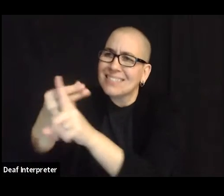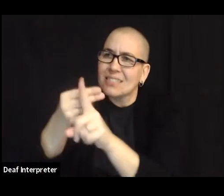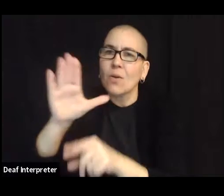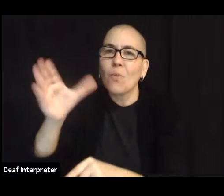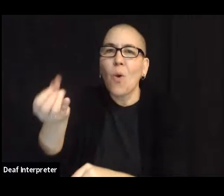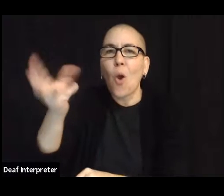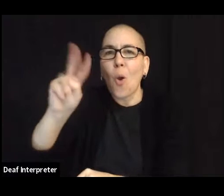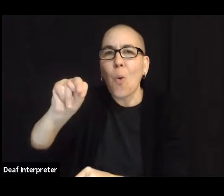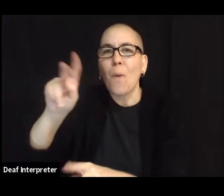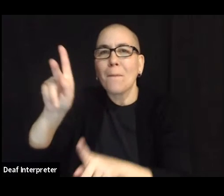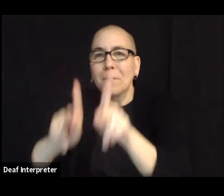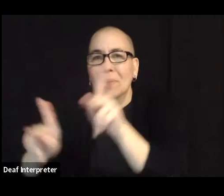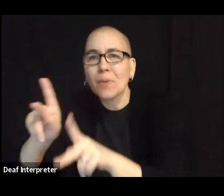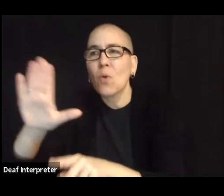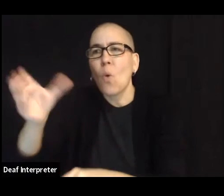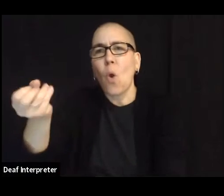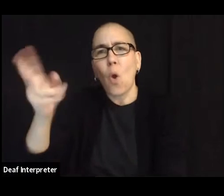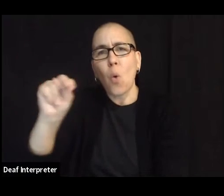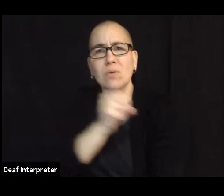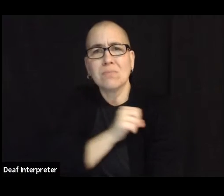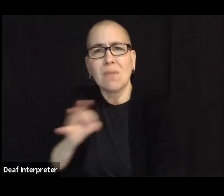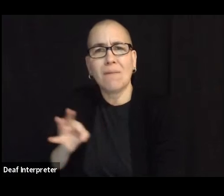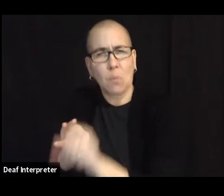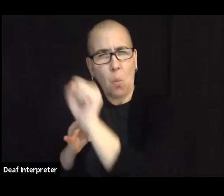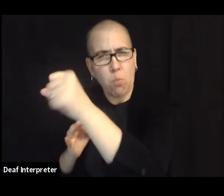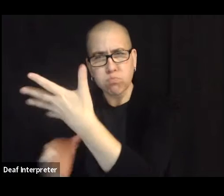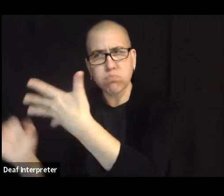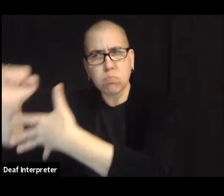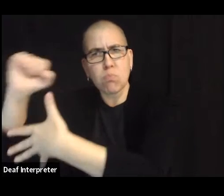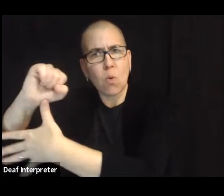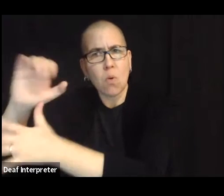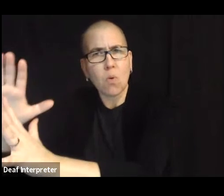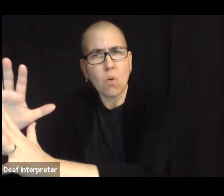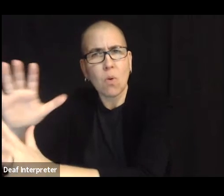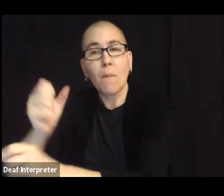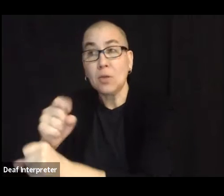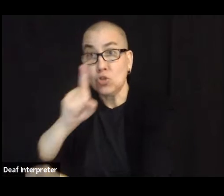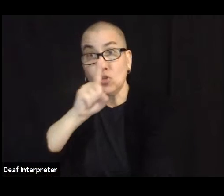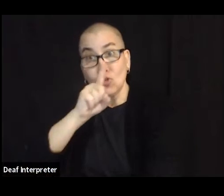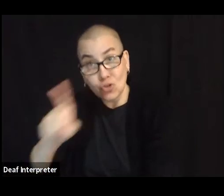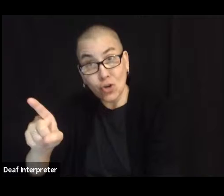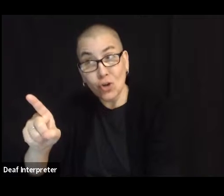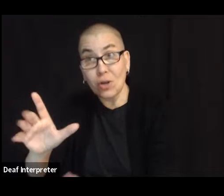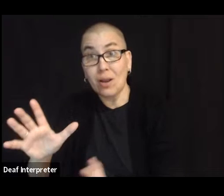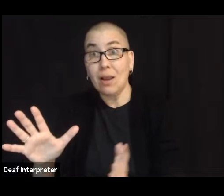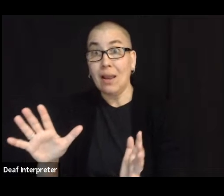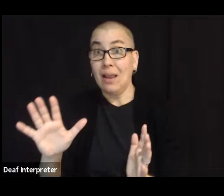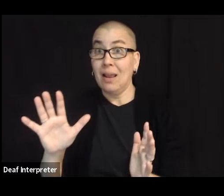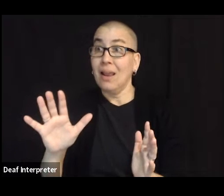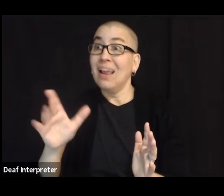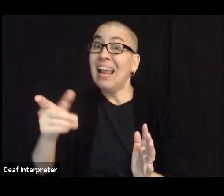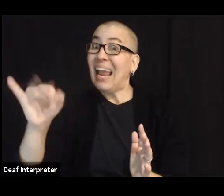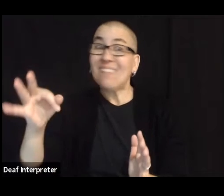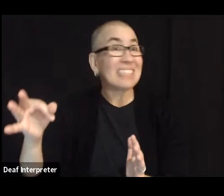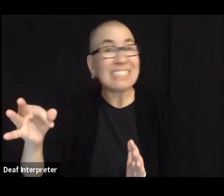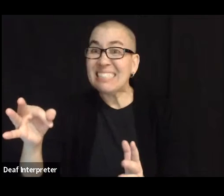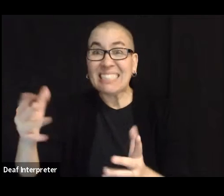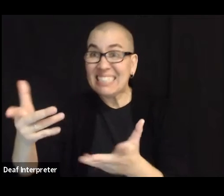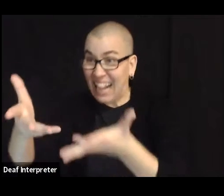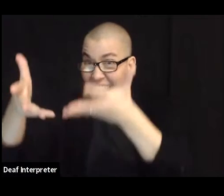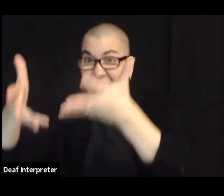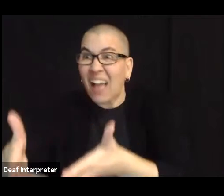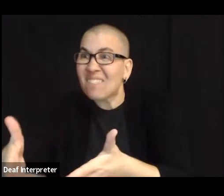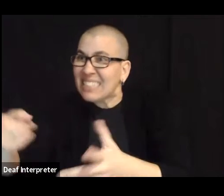much within their own system, and we've encouraged them to please reach out to affiliated clinic staff and other healthcare